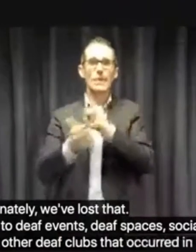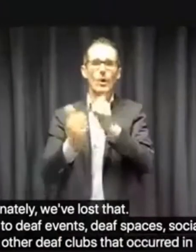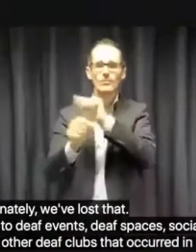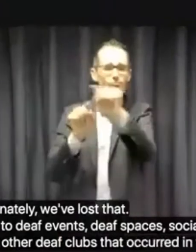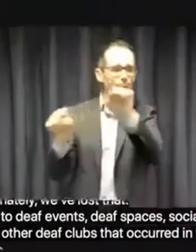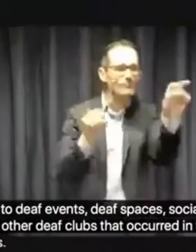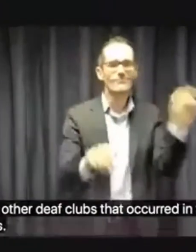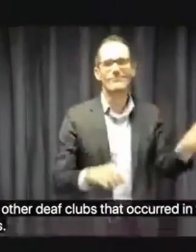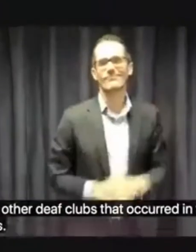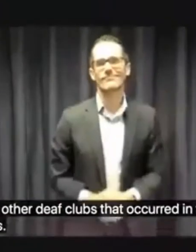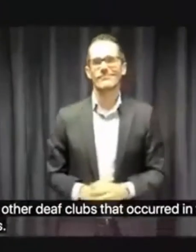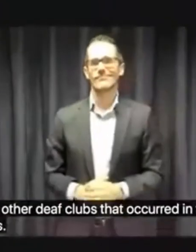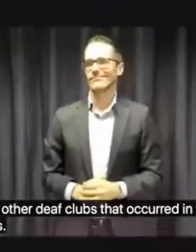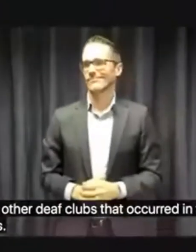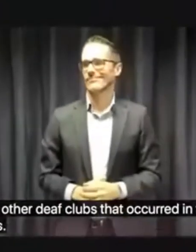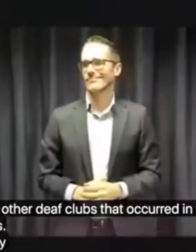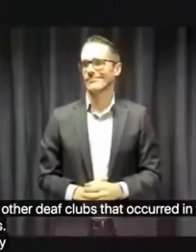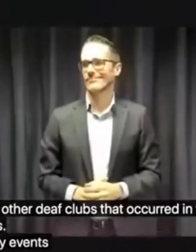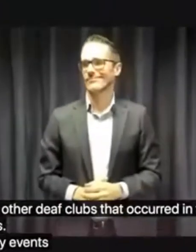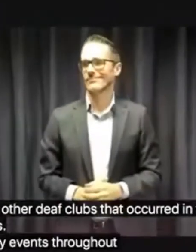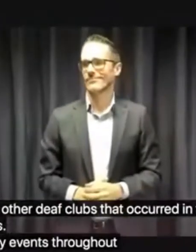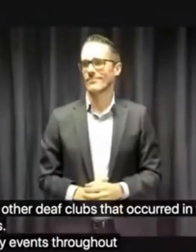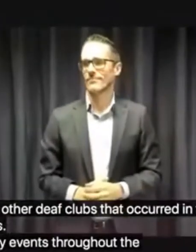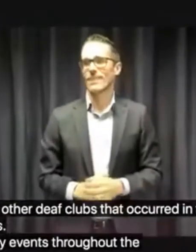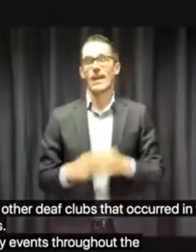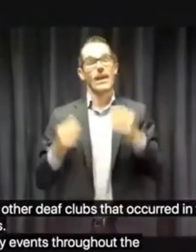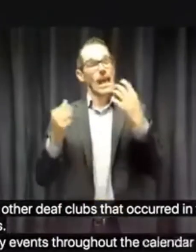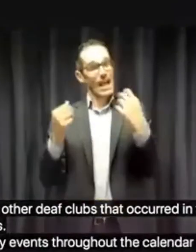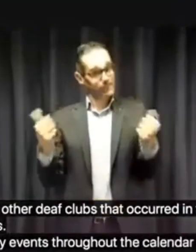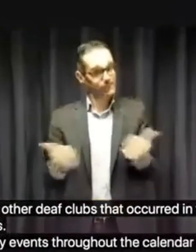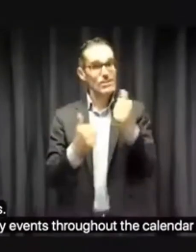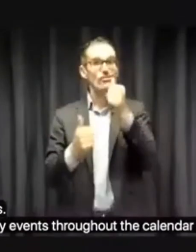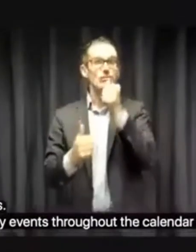events, getting together for a pub, sporting events, and so forth.